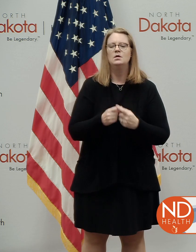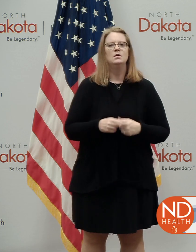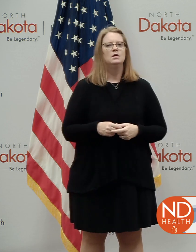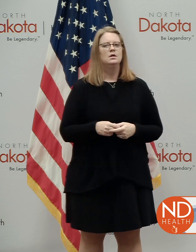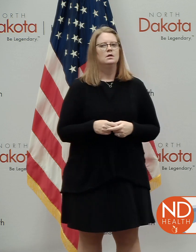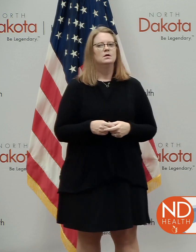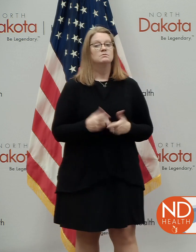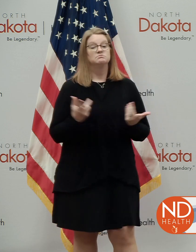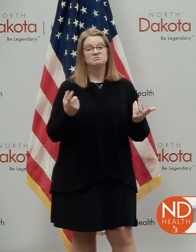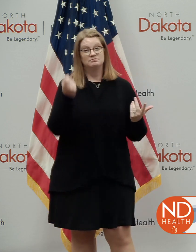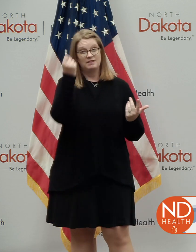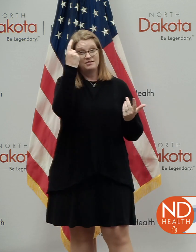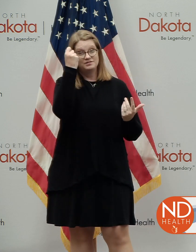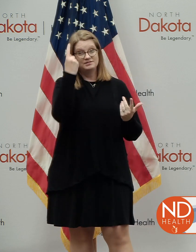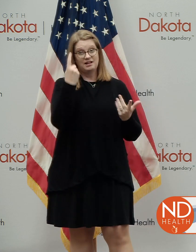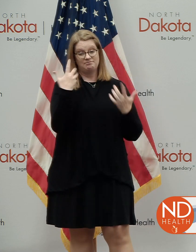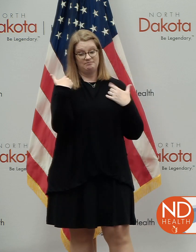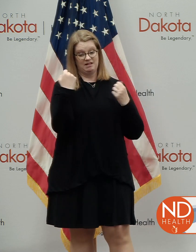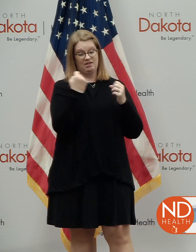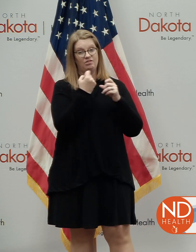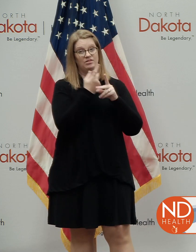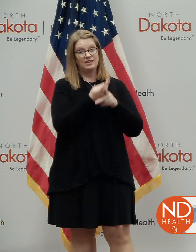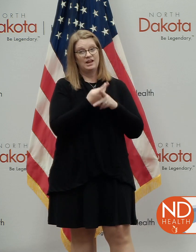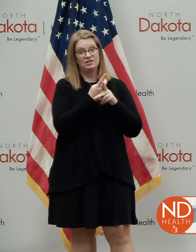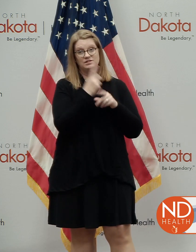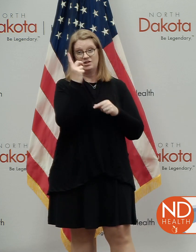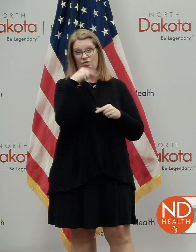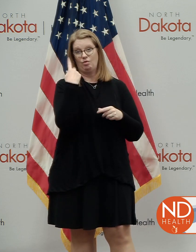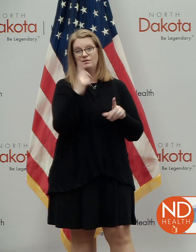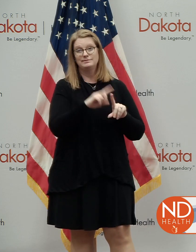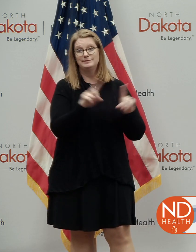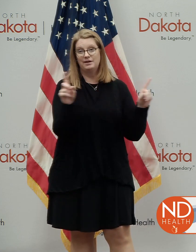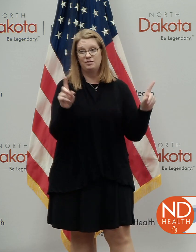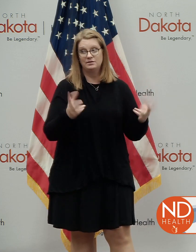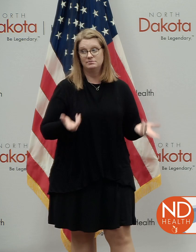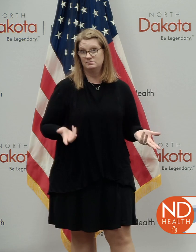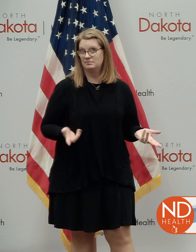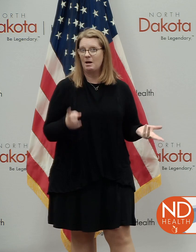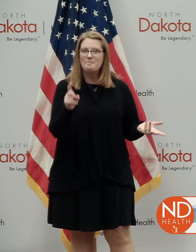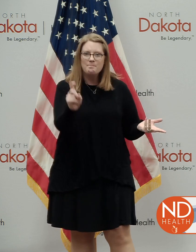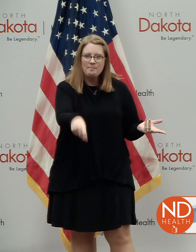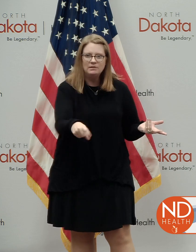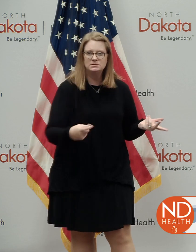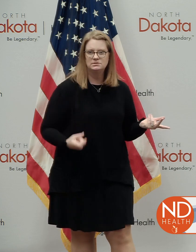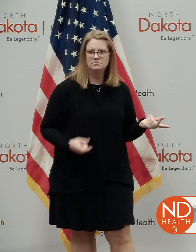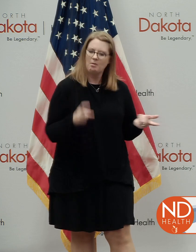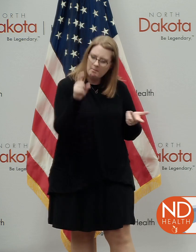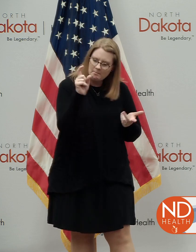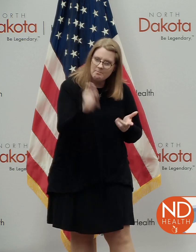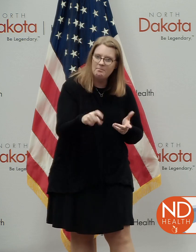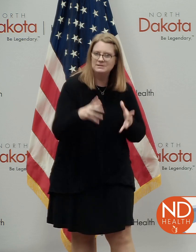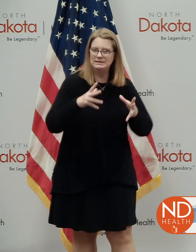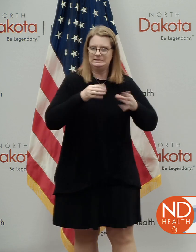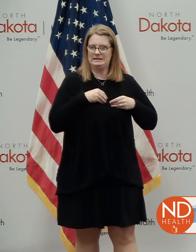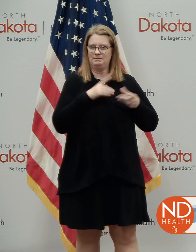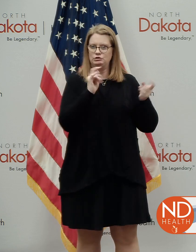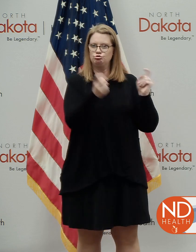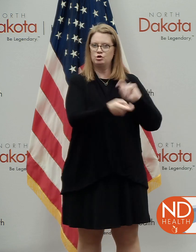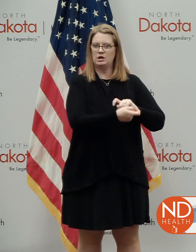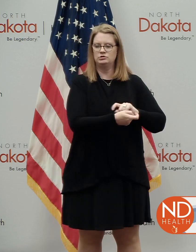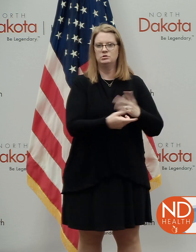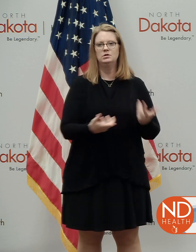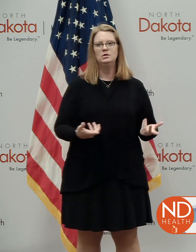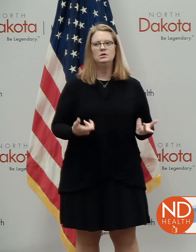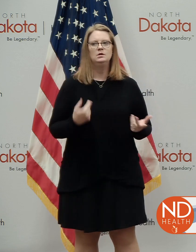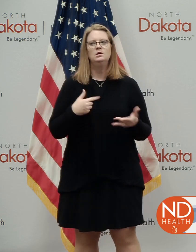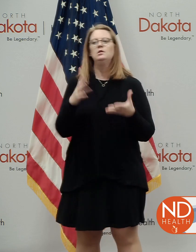Healthcare is going to look different. It has to. These are different times, and we have to be okay with that. The stories